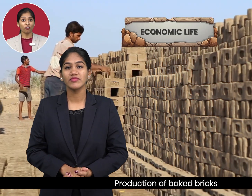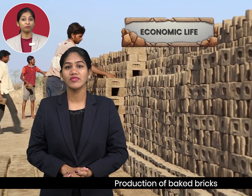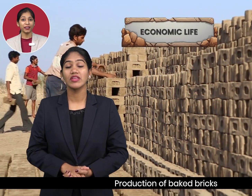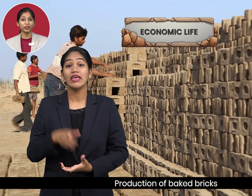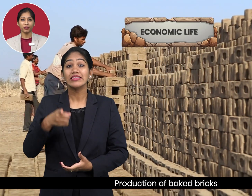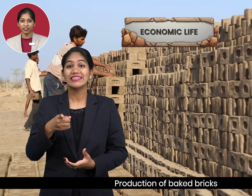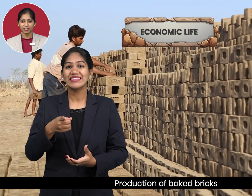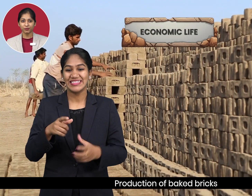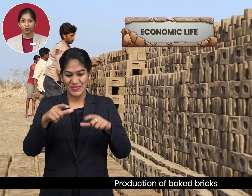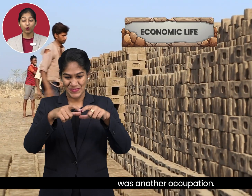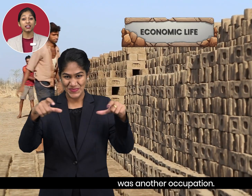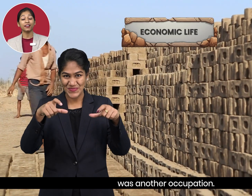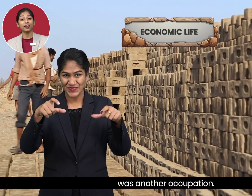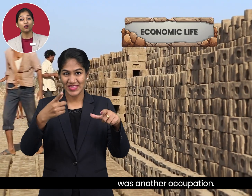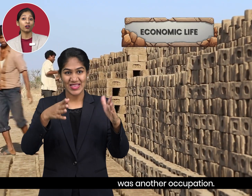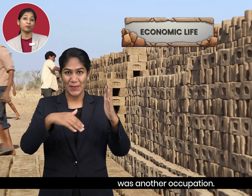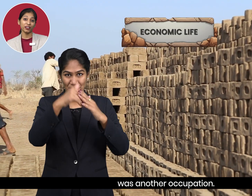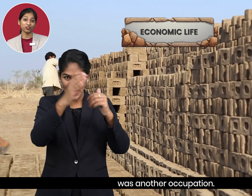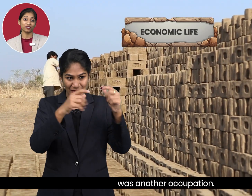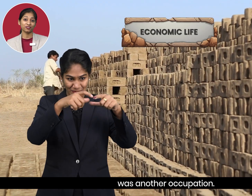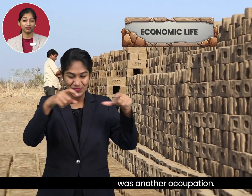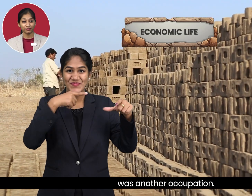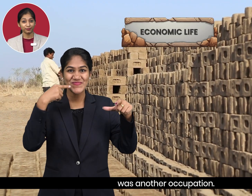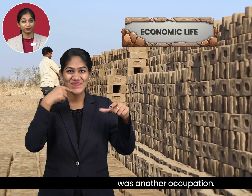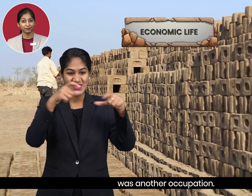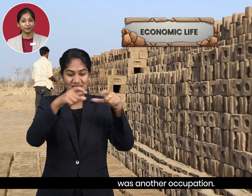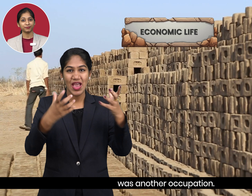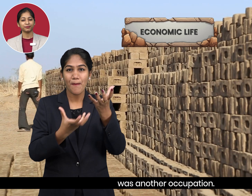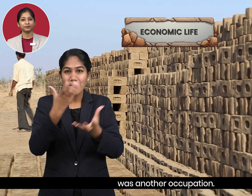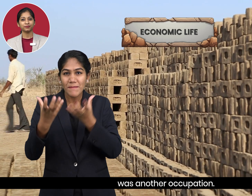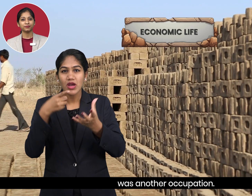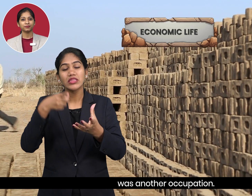Production of baked bricks was another occupation.